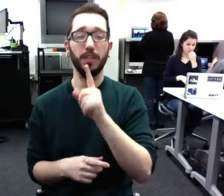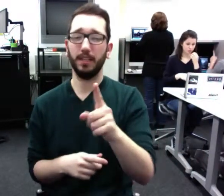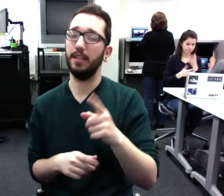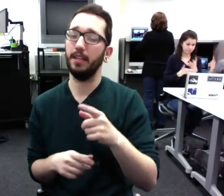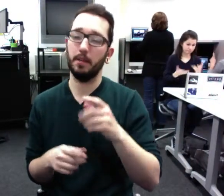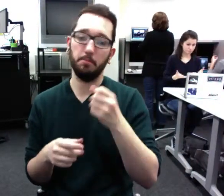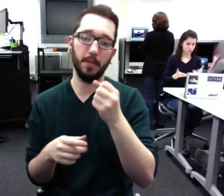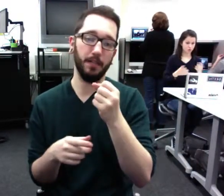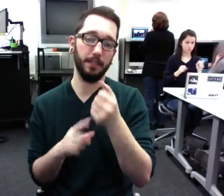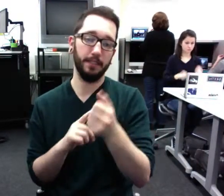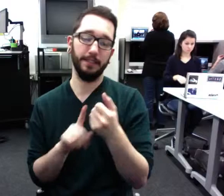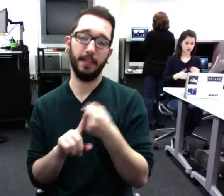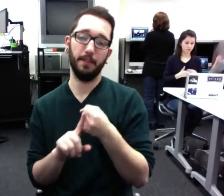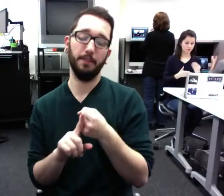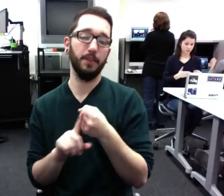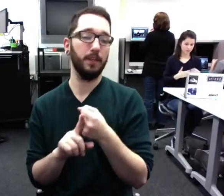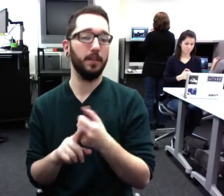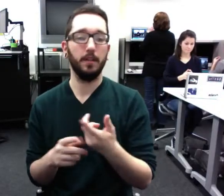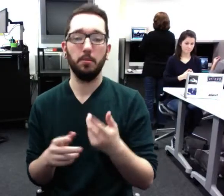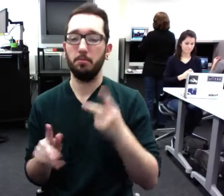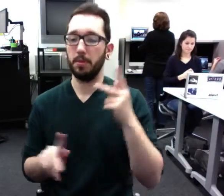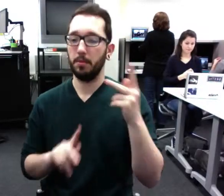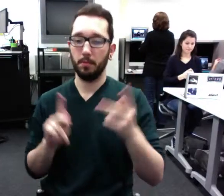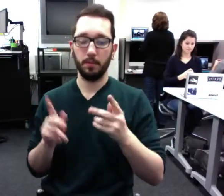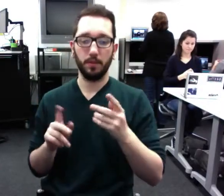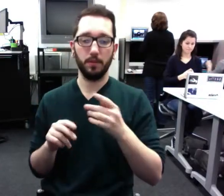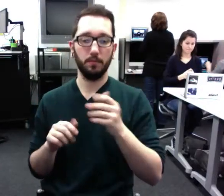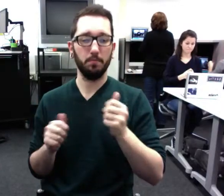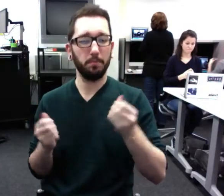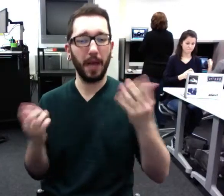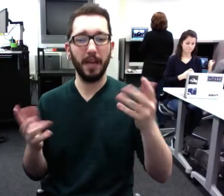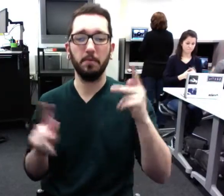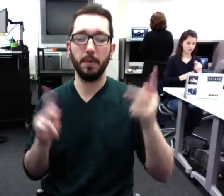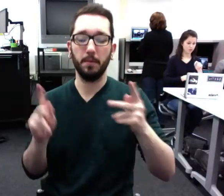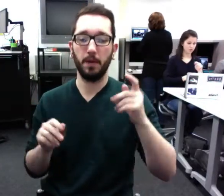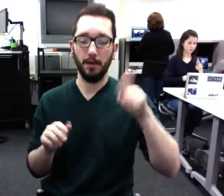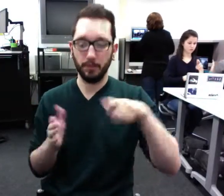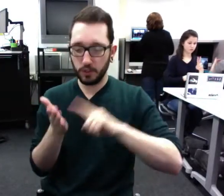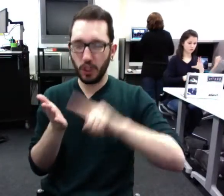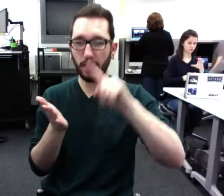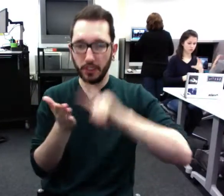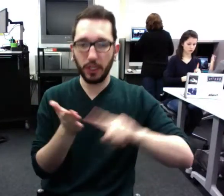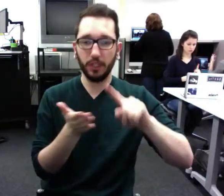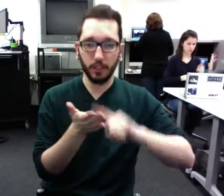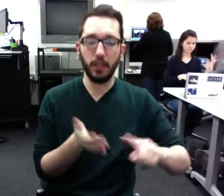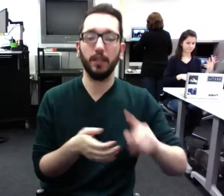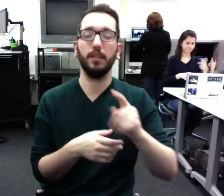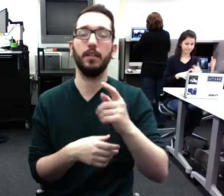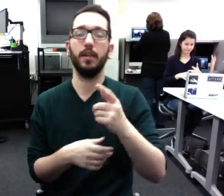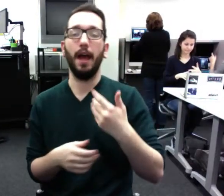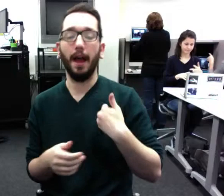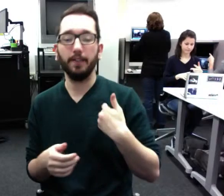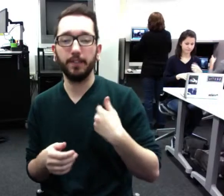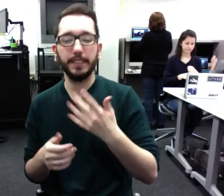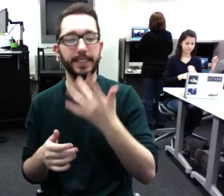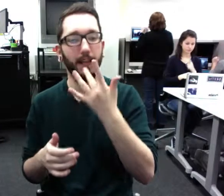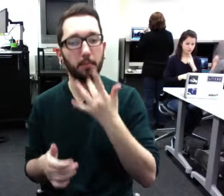First thing when the truck pulls into our farm to pick up our milk, before anything is done, he samples our milk. And that's to take to the laboratory